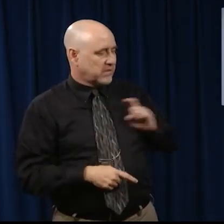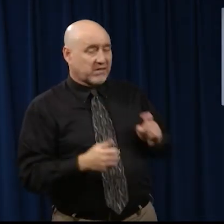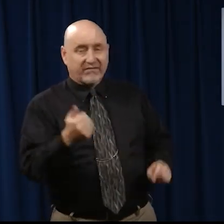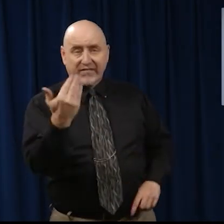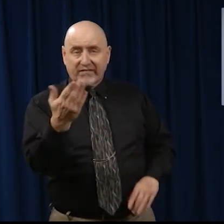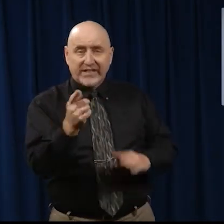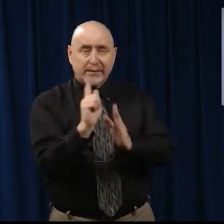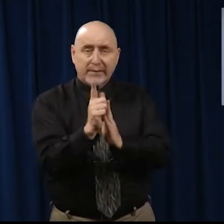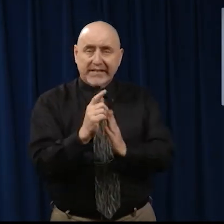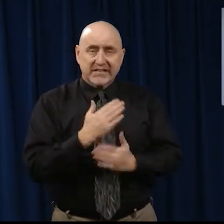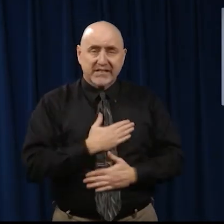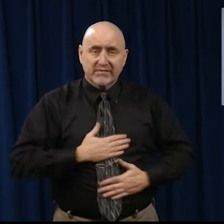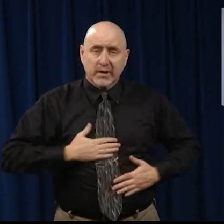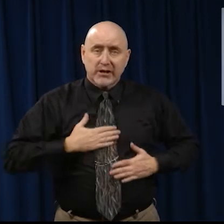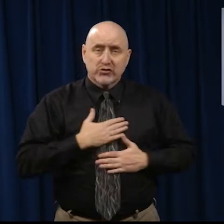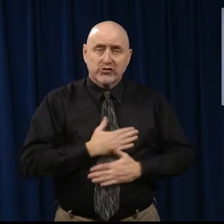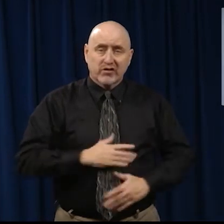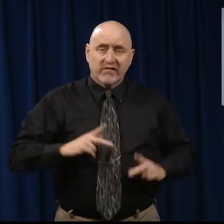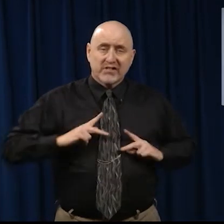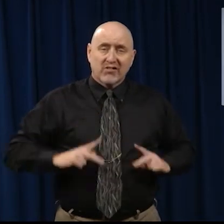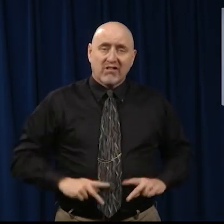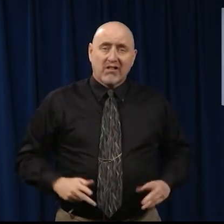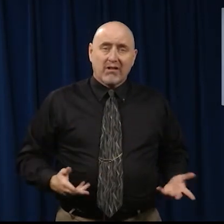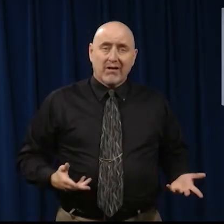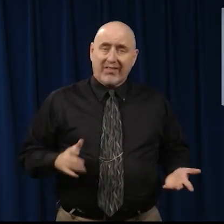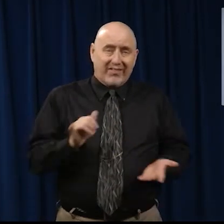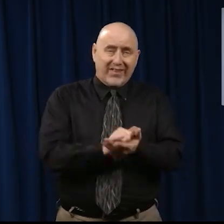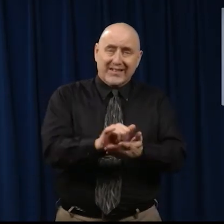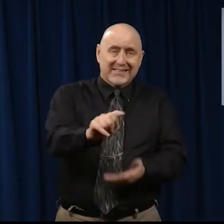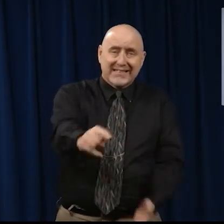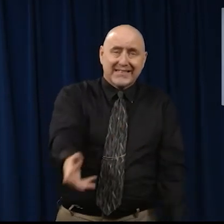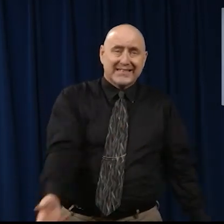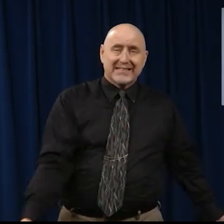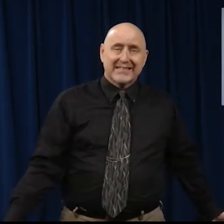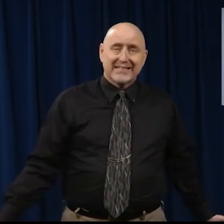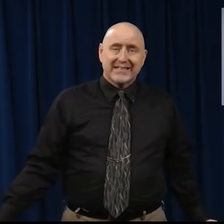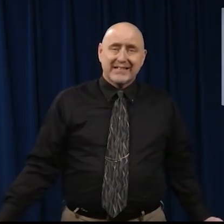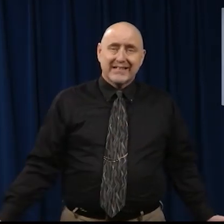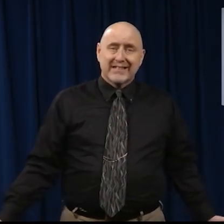given? 15 minutes of physical pleasure. And that's it. That's all you got.